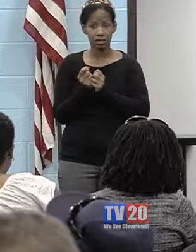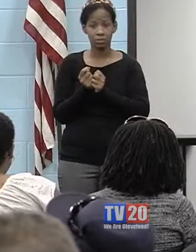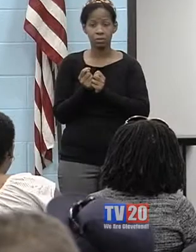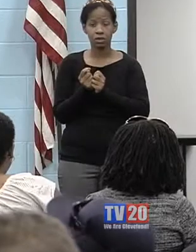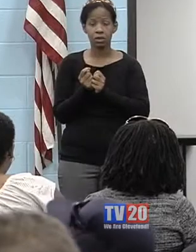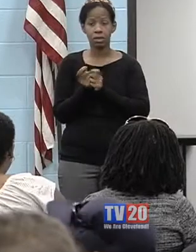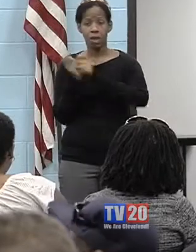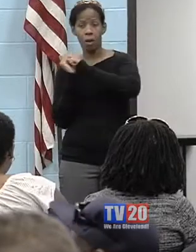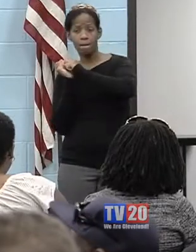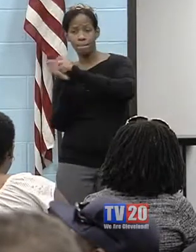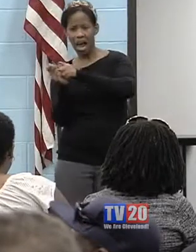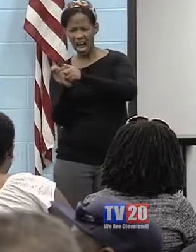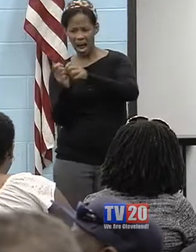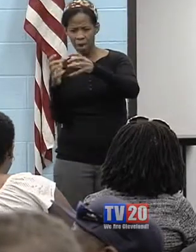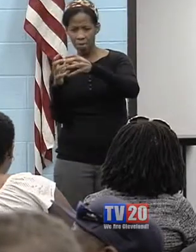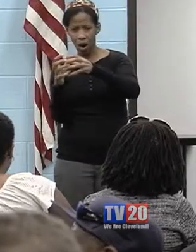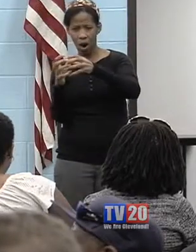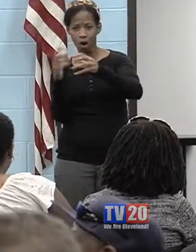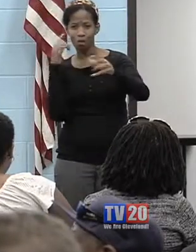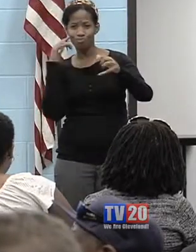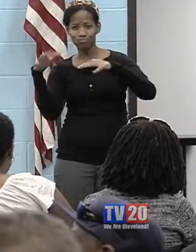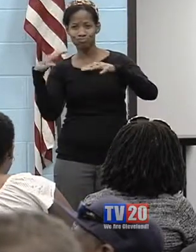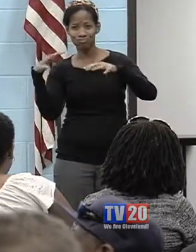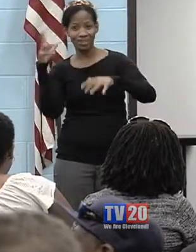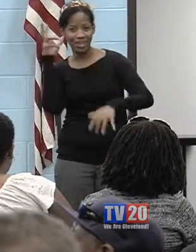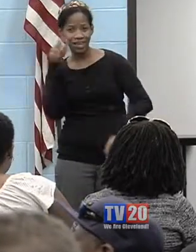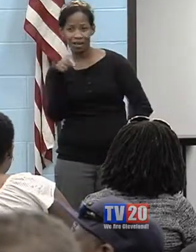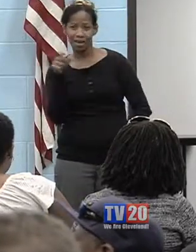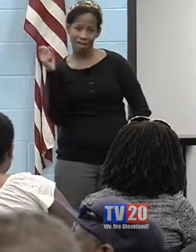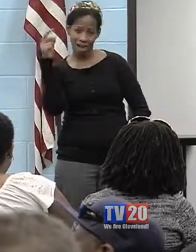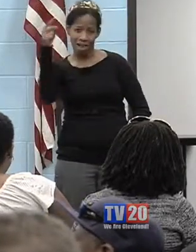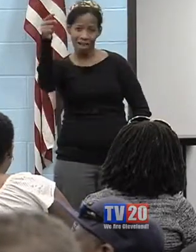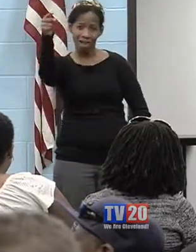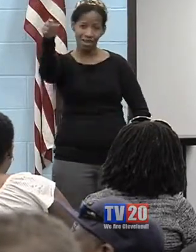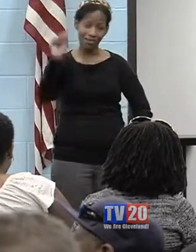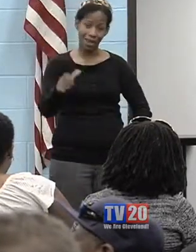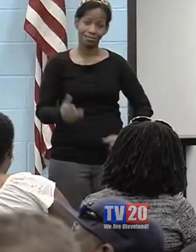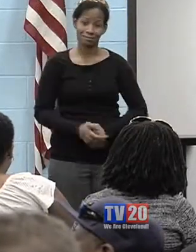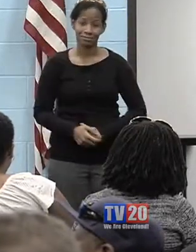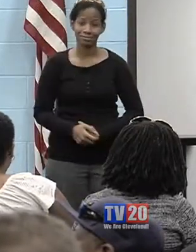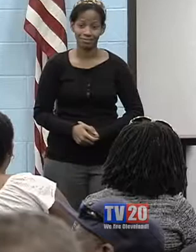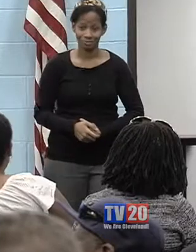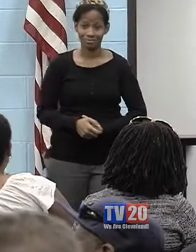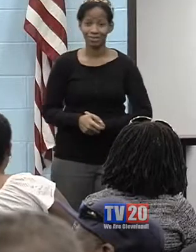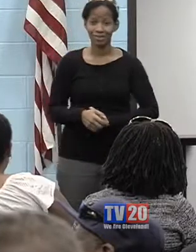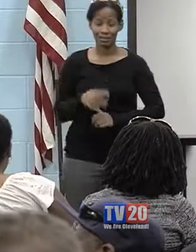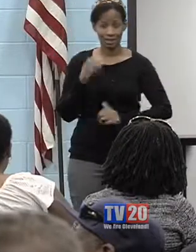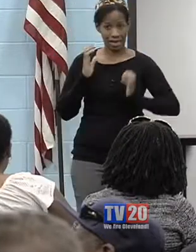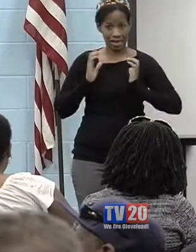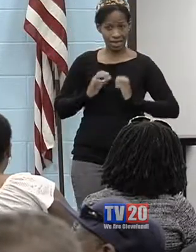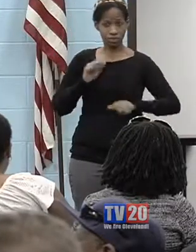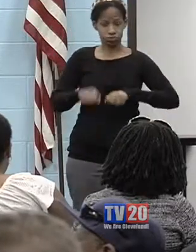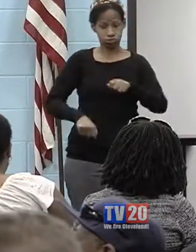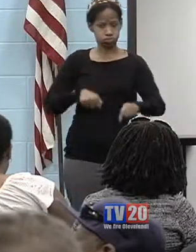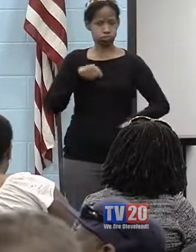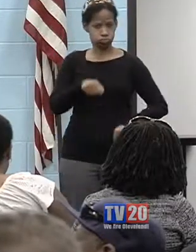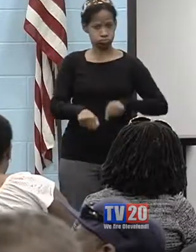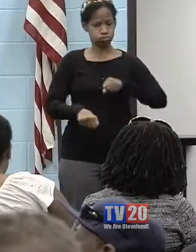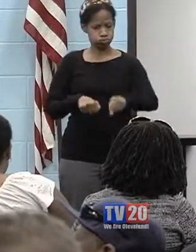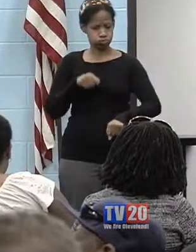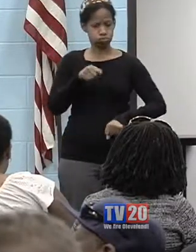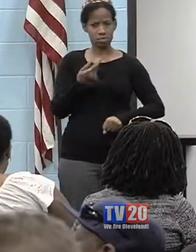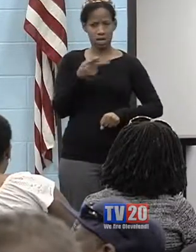a sound so that people can play baseball. It's amazing to see. We help our clients ride bicycles, go on